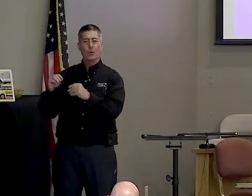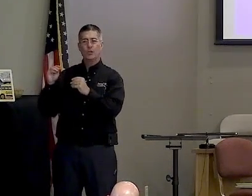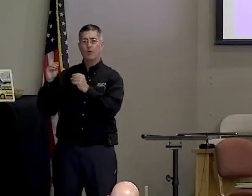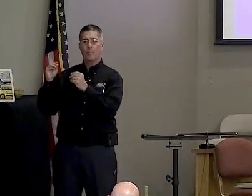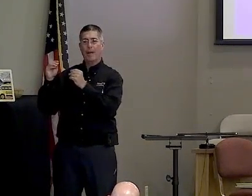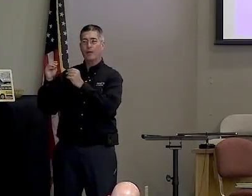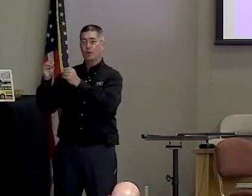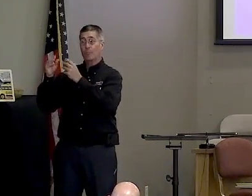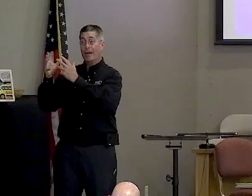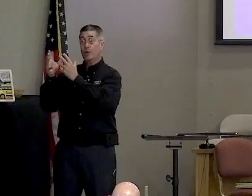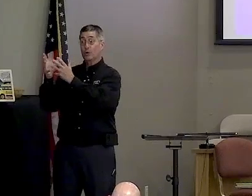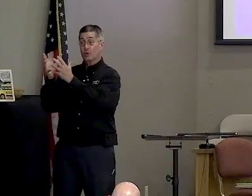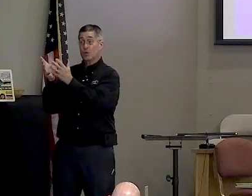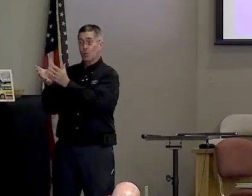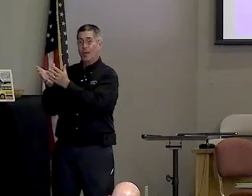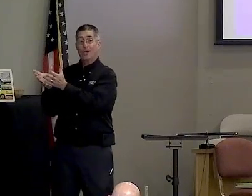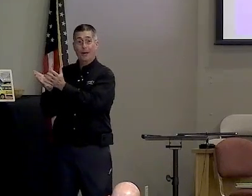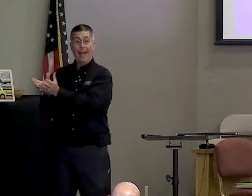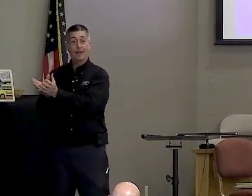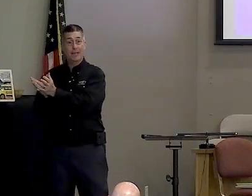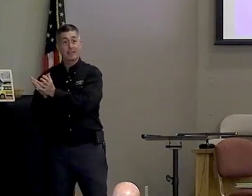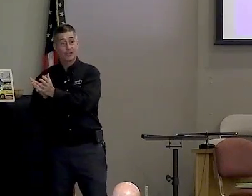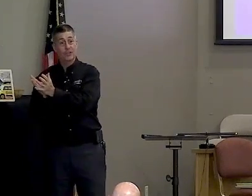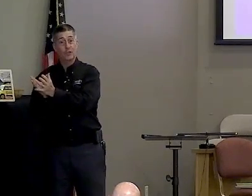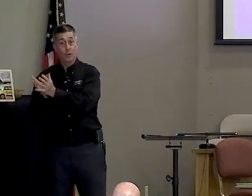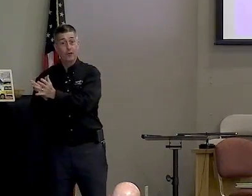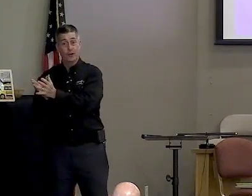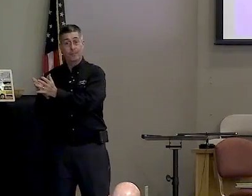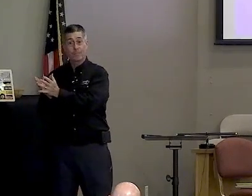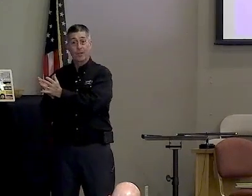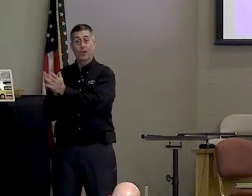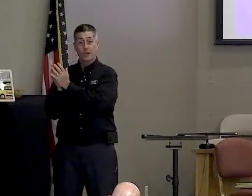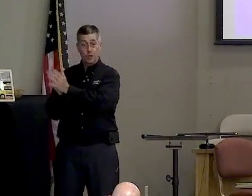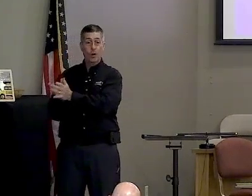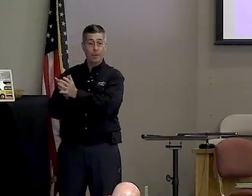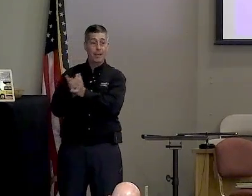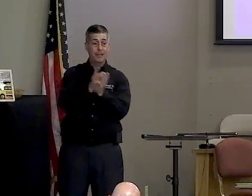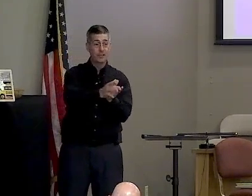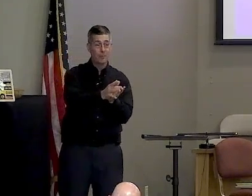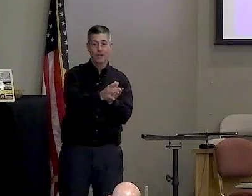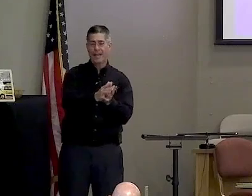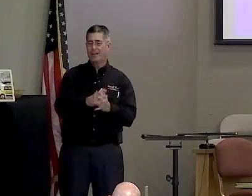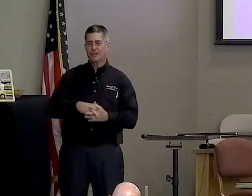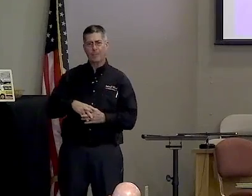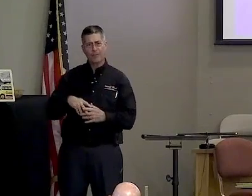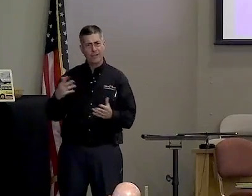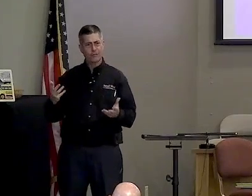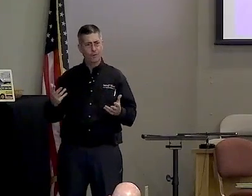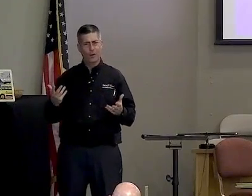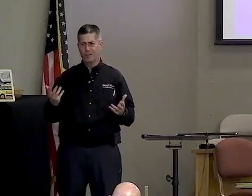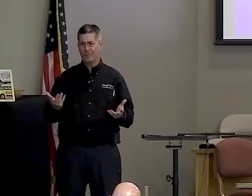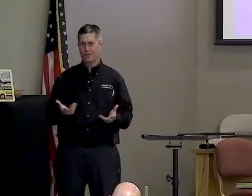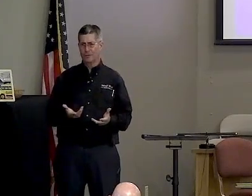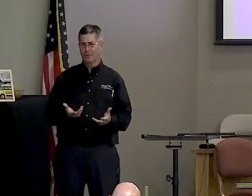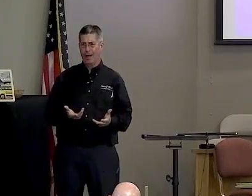What you are by your, just the way you're handling this situation, you are being a testimony. I had to stop and think through, what does it mean to serve God?